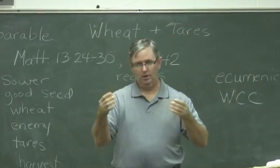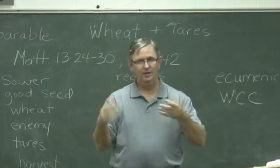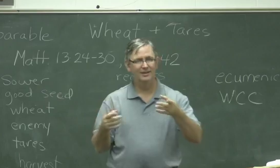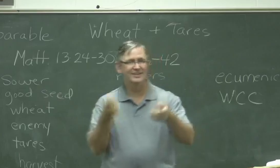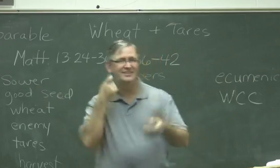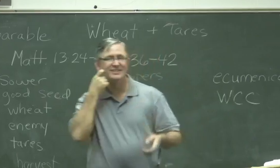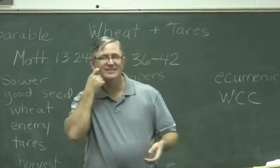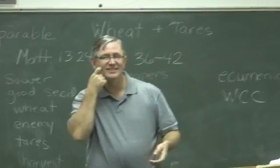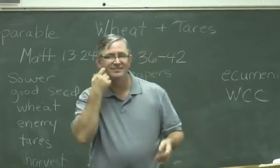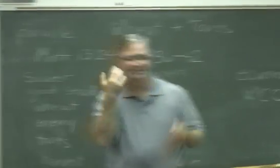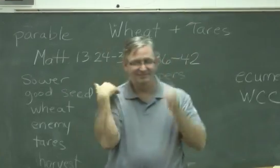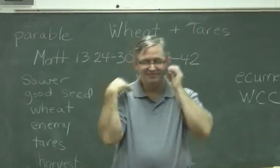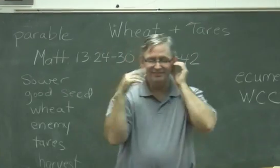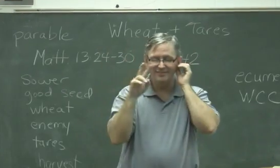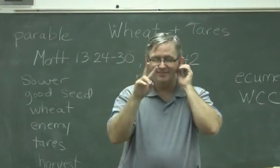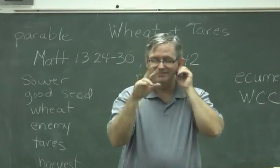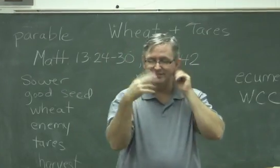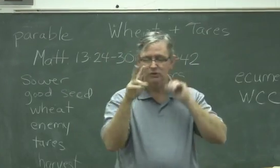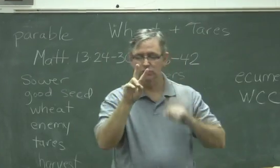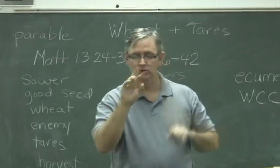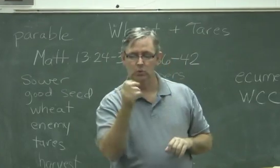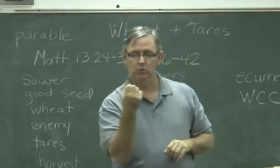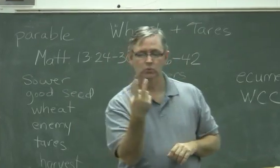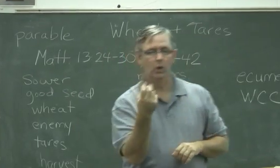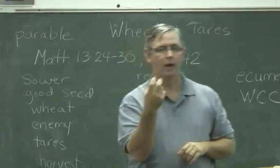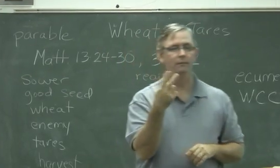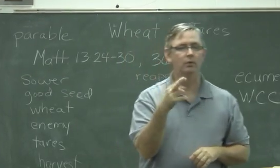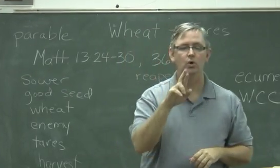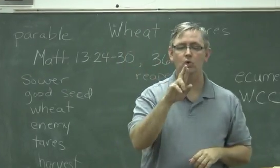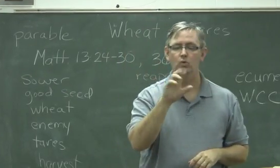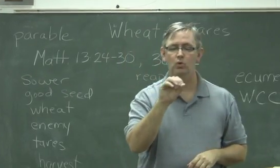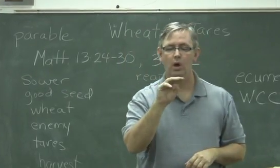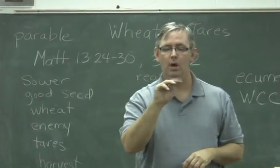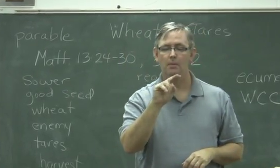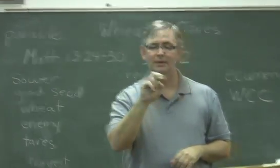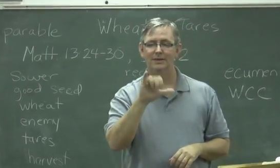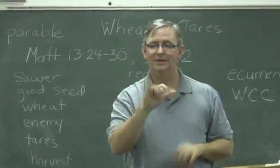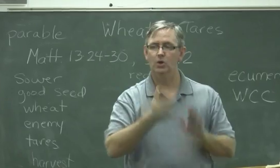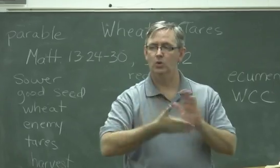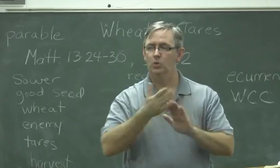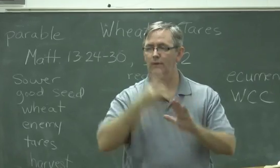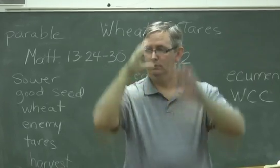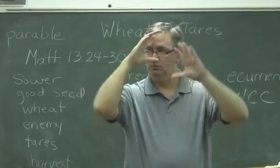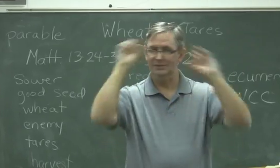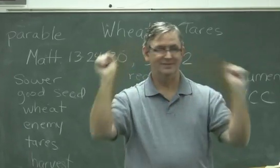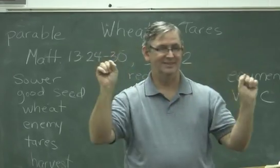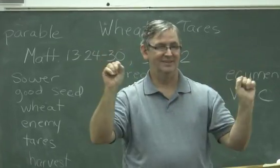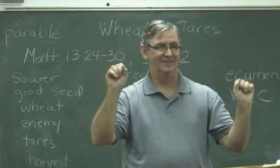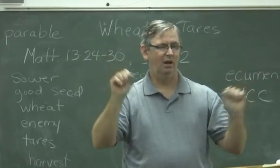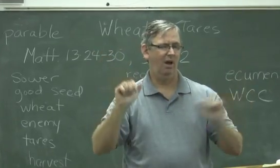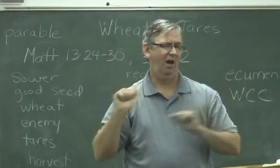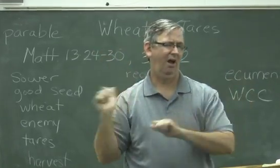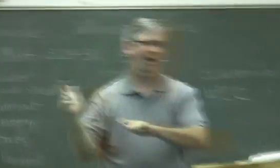together in fellowship with one another. Recently, in the year 2012, Romney was running for